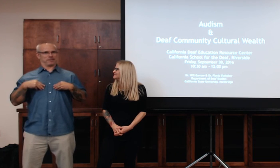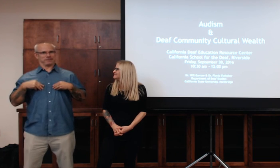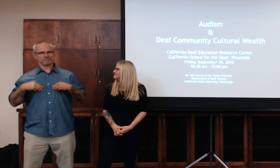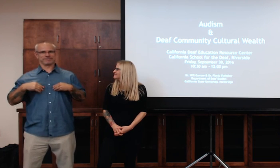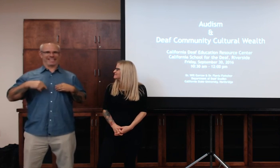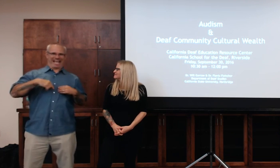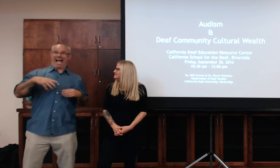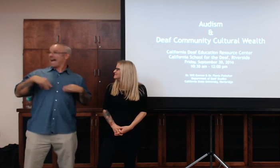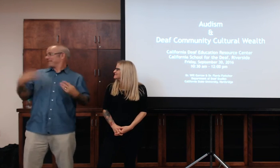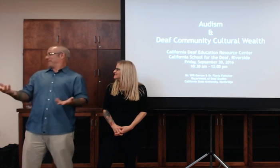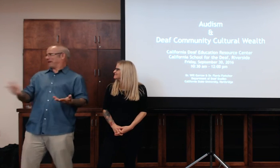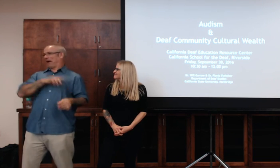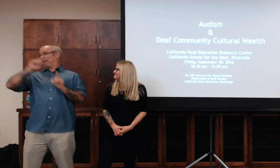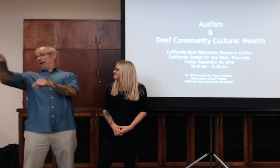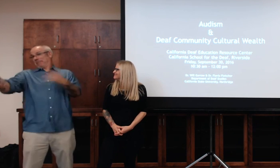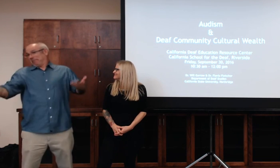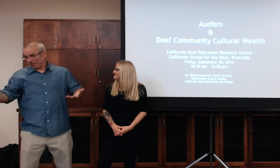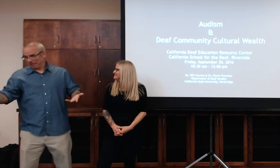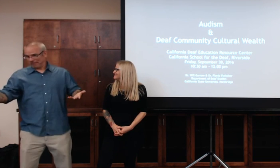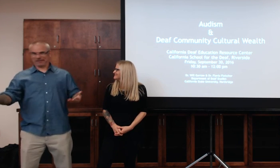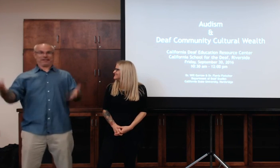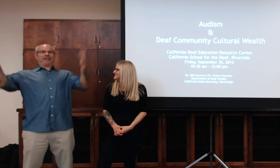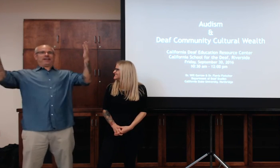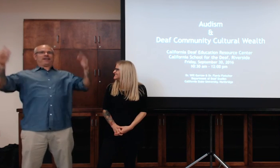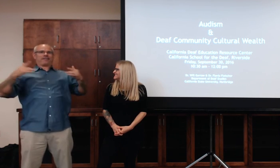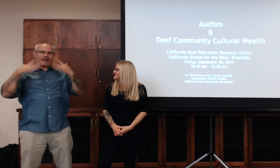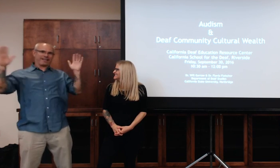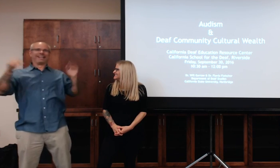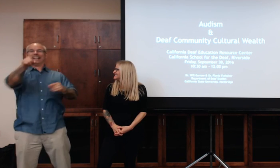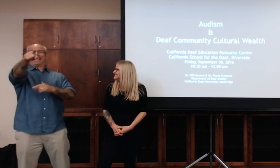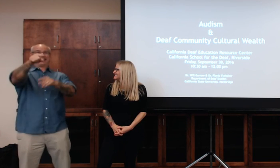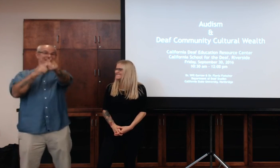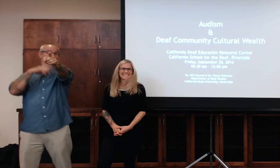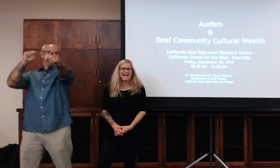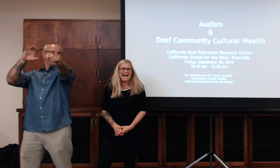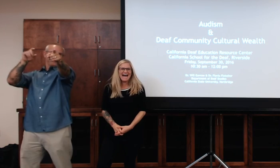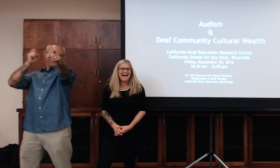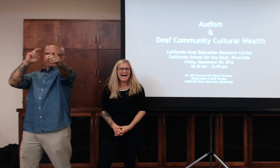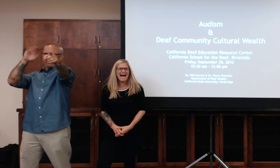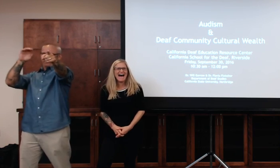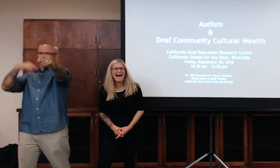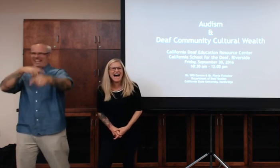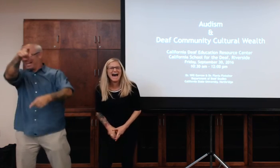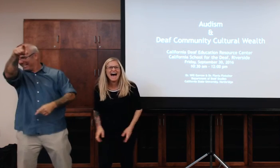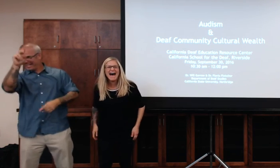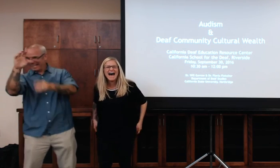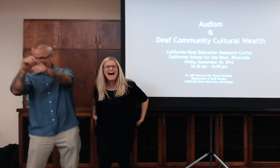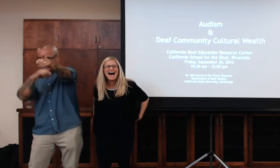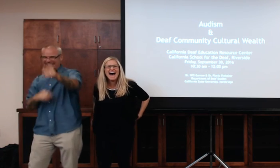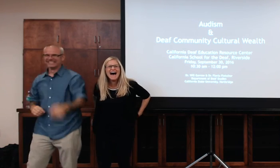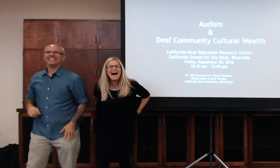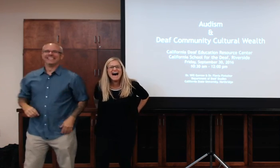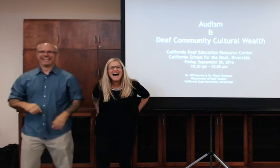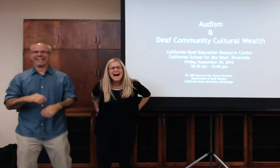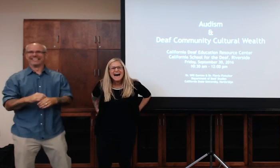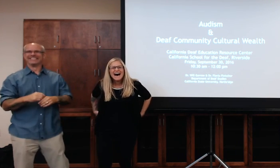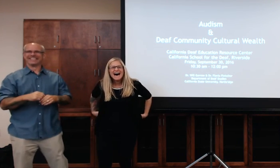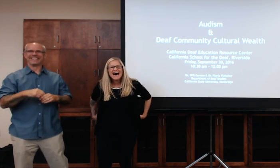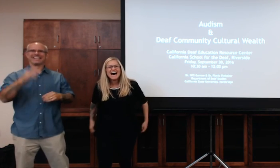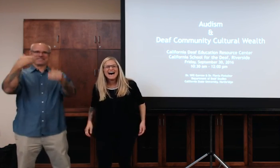there. Accepted somewhere. So I went. Finally got accepted. Oh, North Carolina? Yeah, nice.